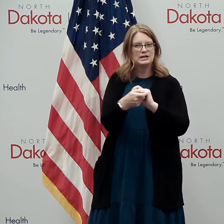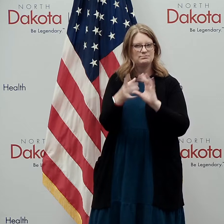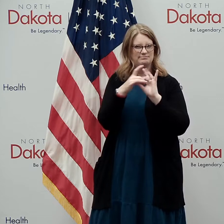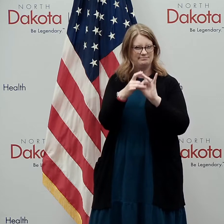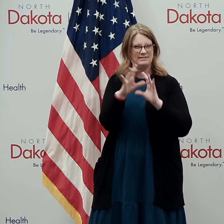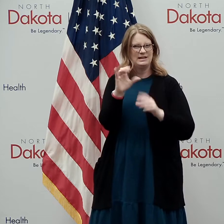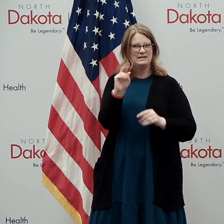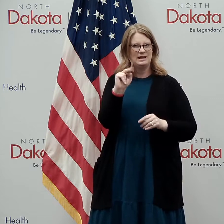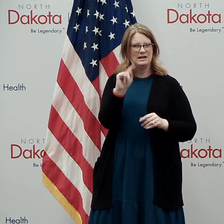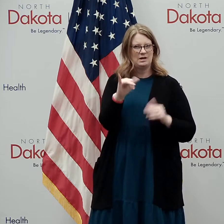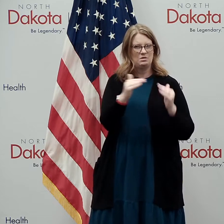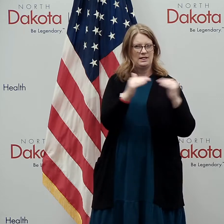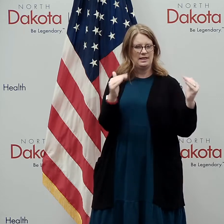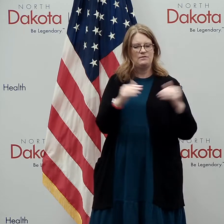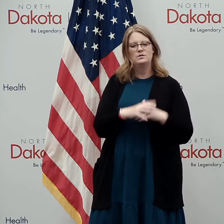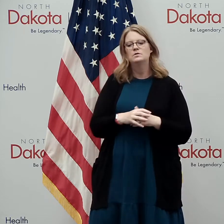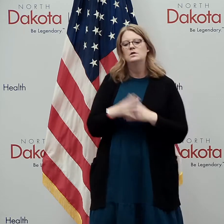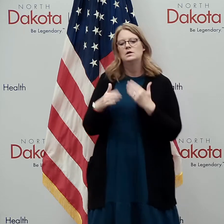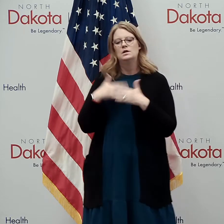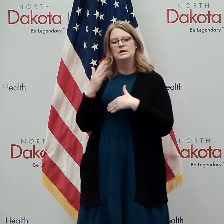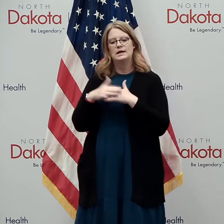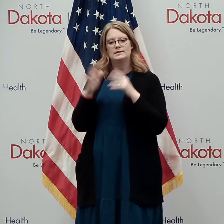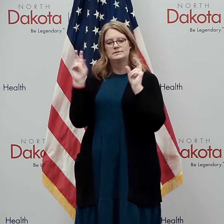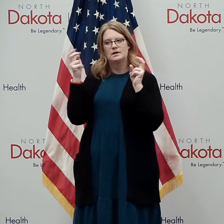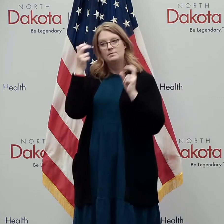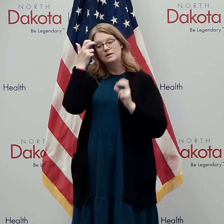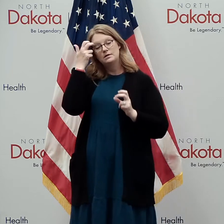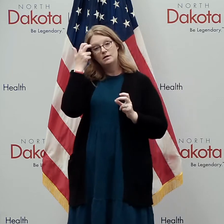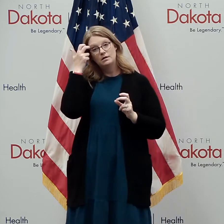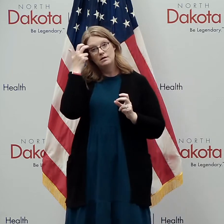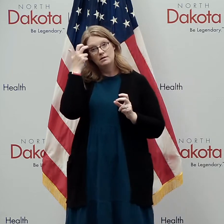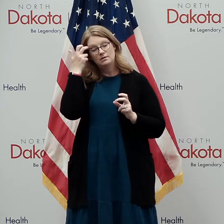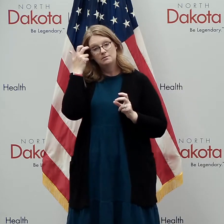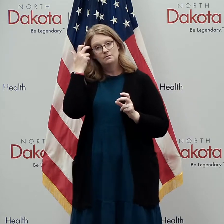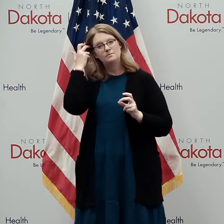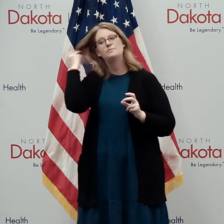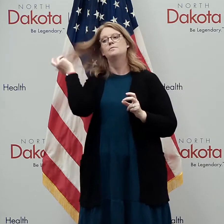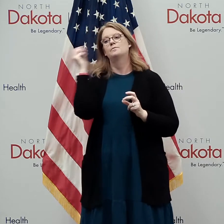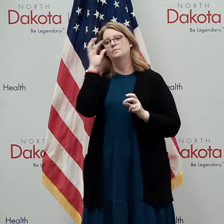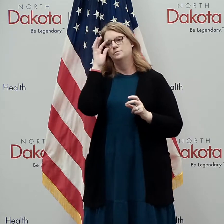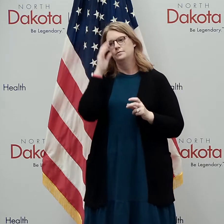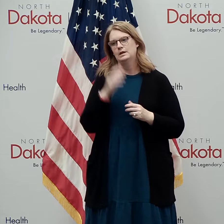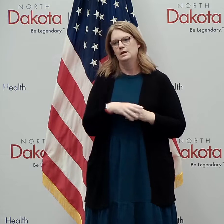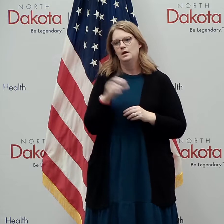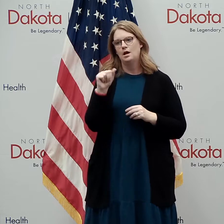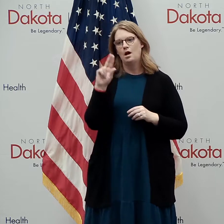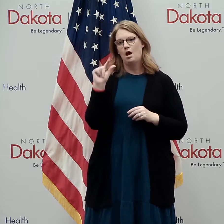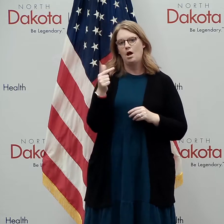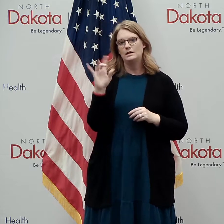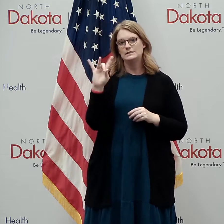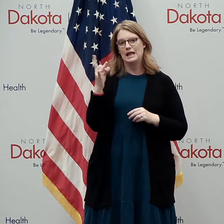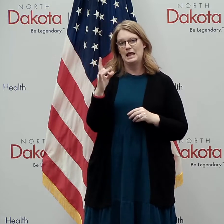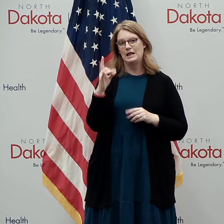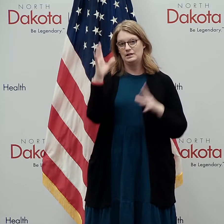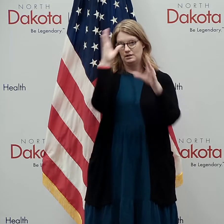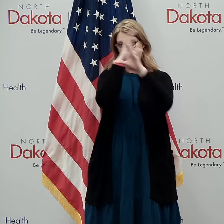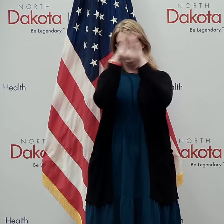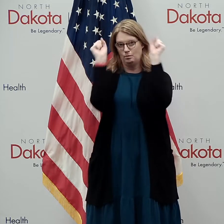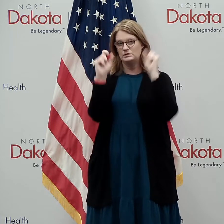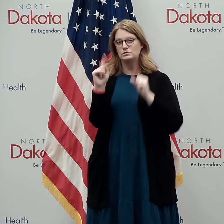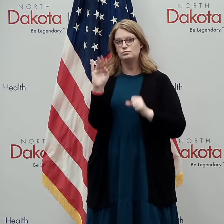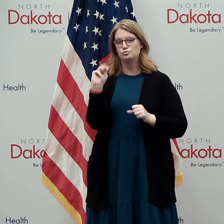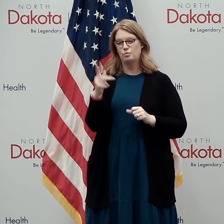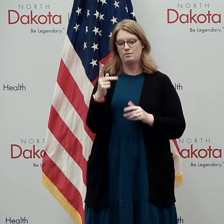level. Next topic we want to talk about is on August 8th, President Trump signed an executive